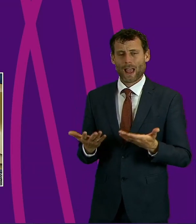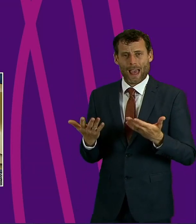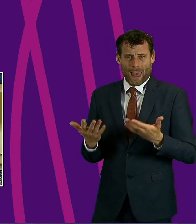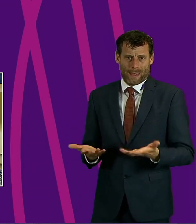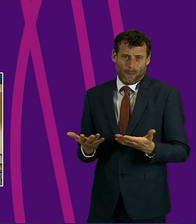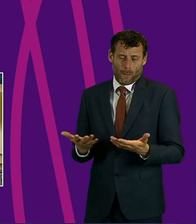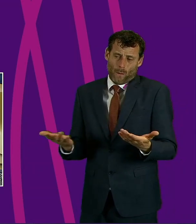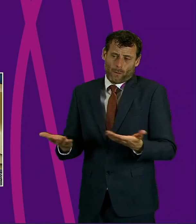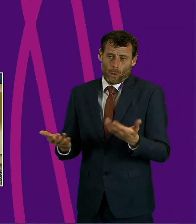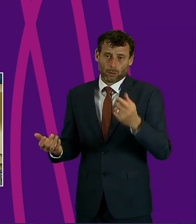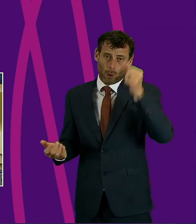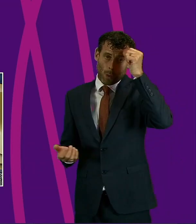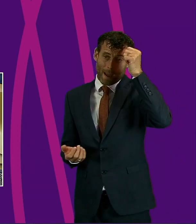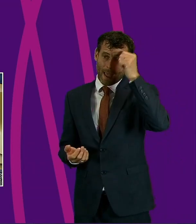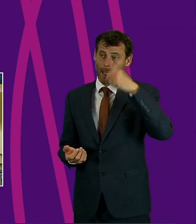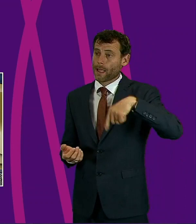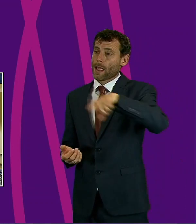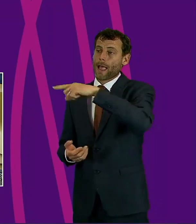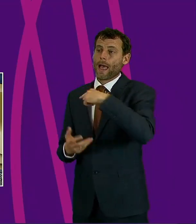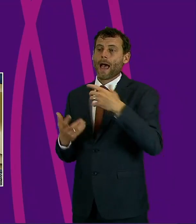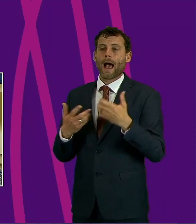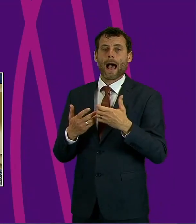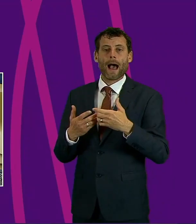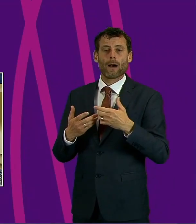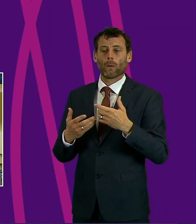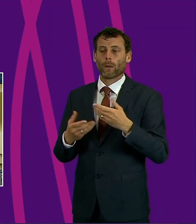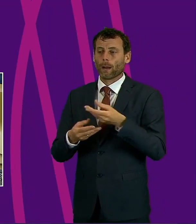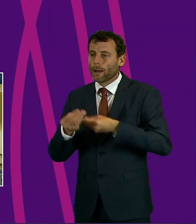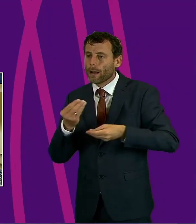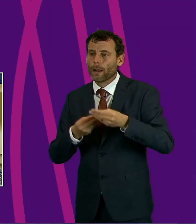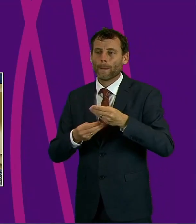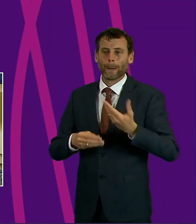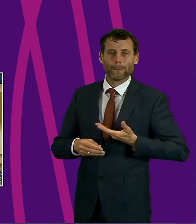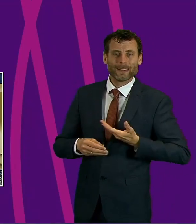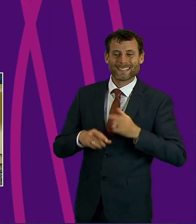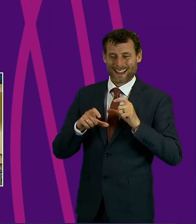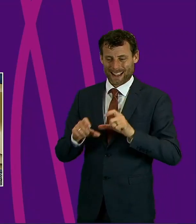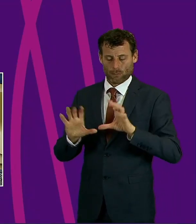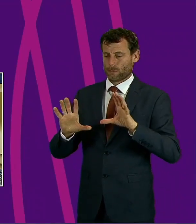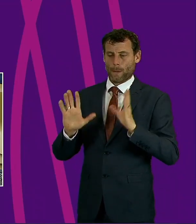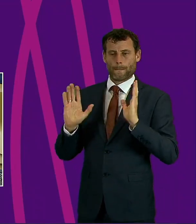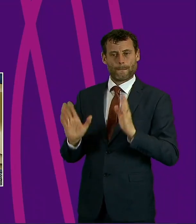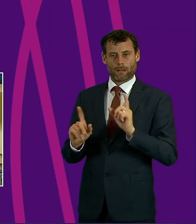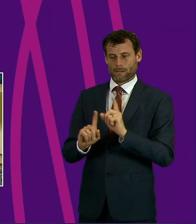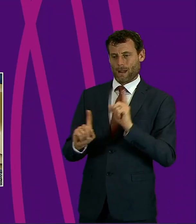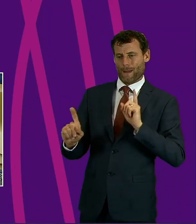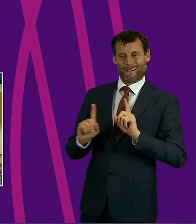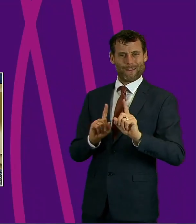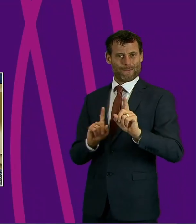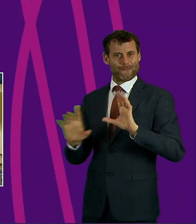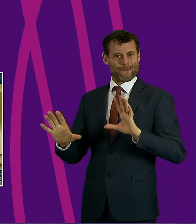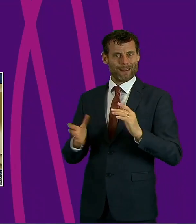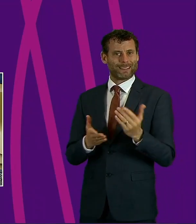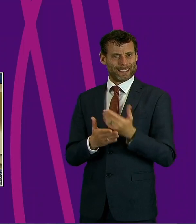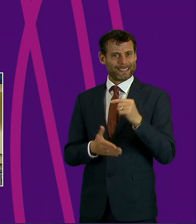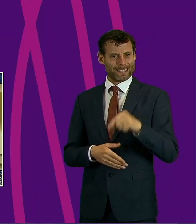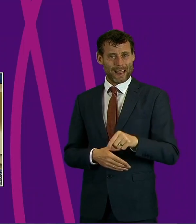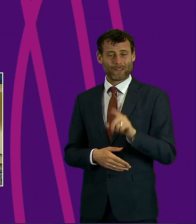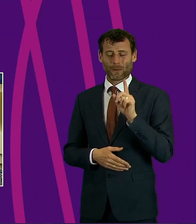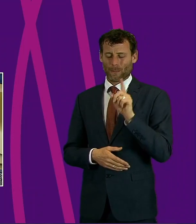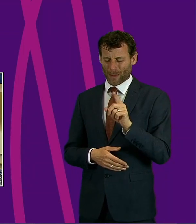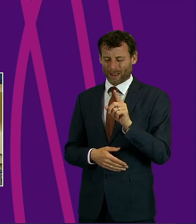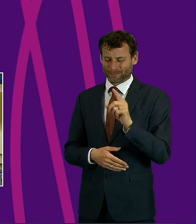operate in a slightly different way to maintain safe working practices, but that support will be available for people who are facing a redundancy